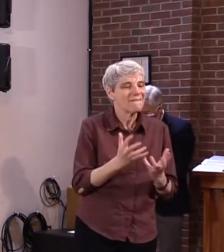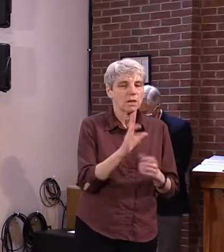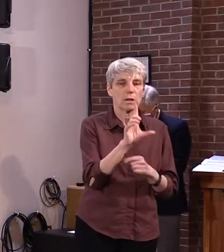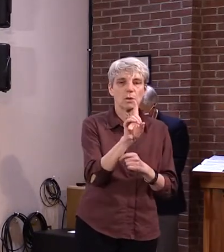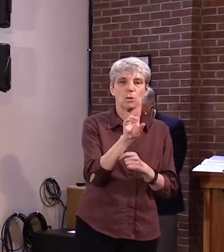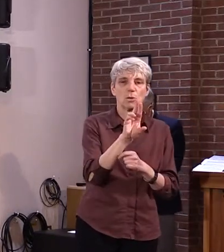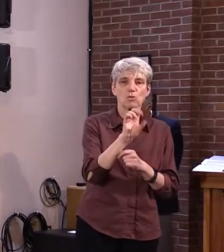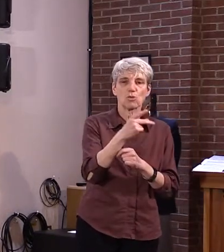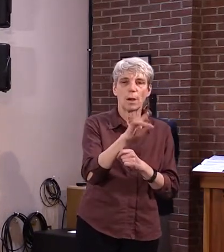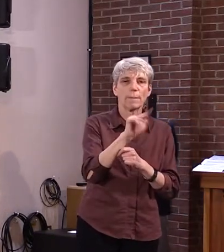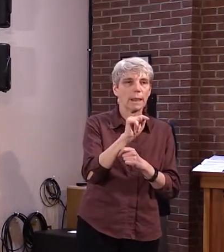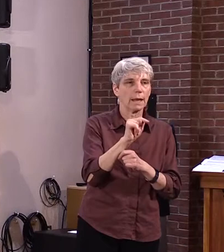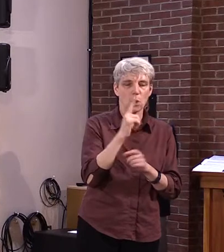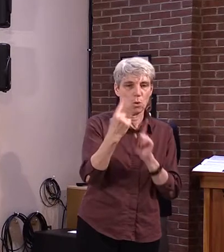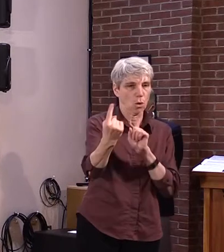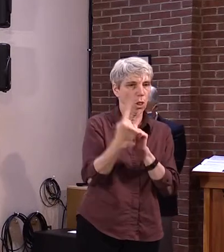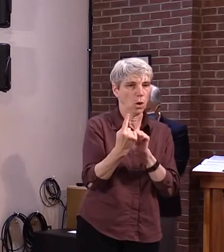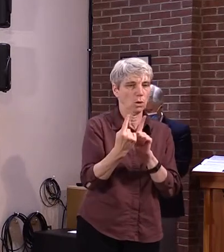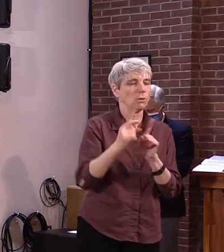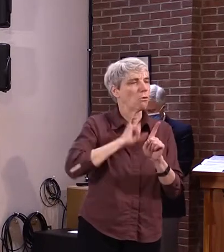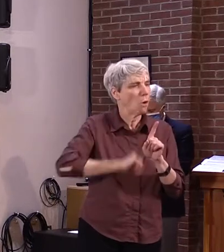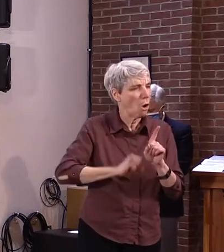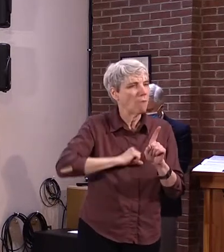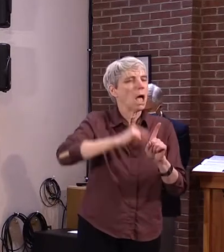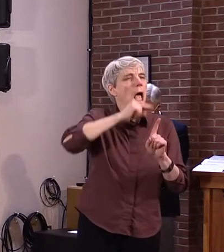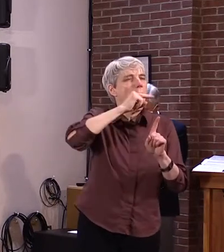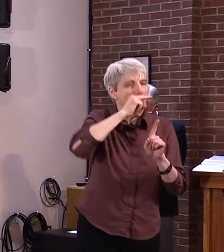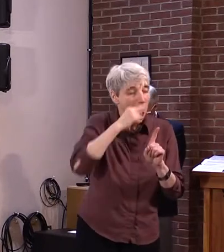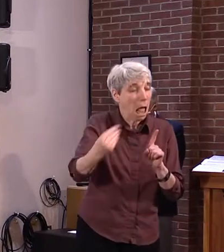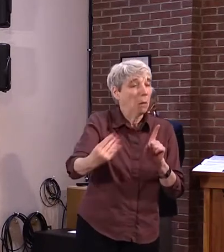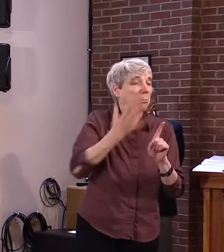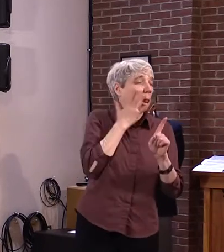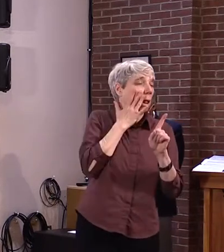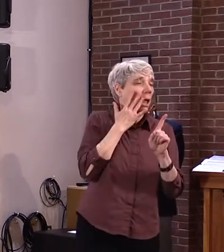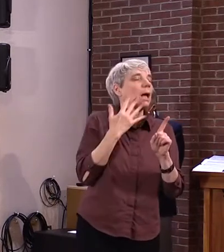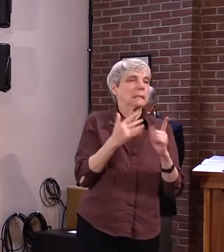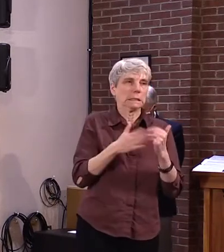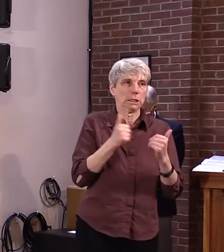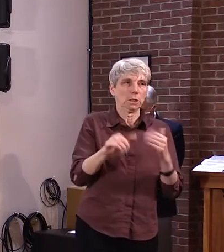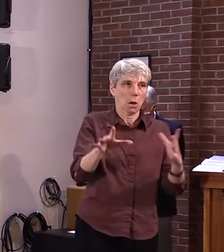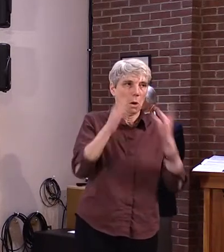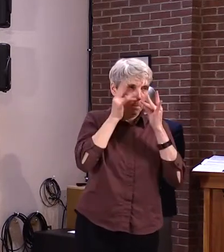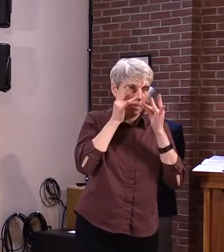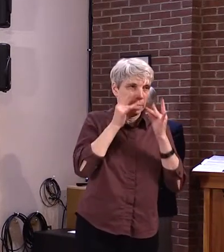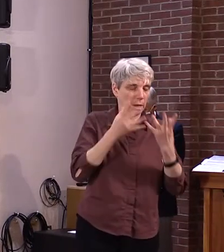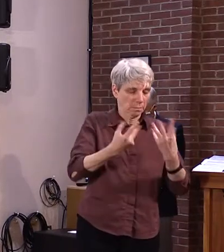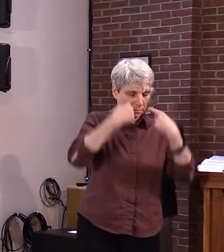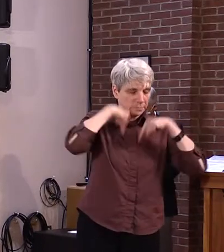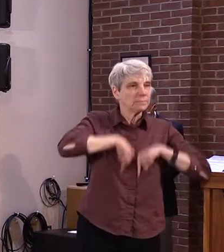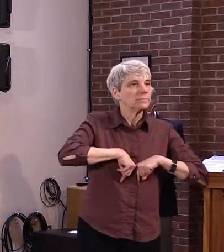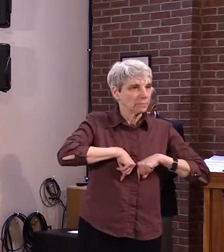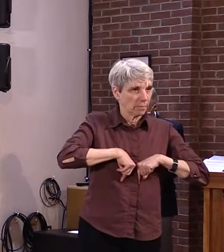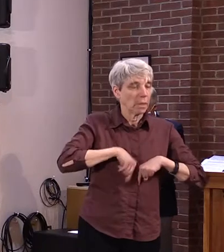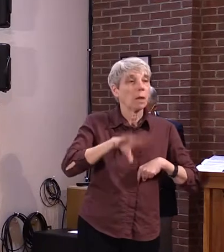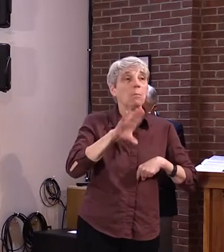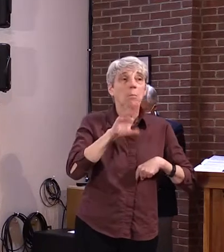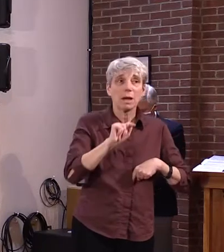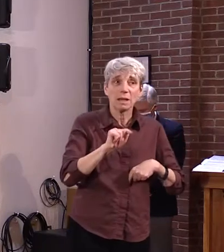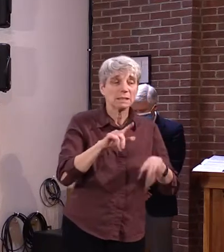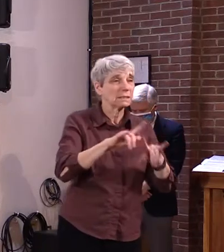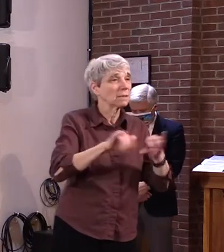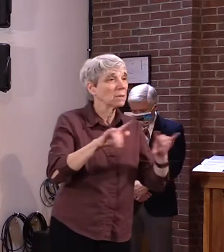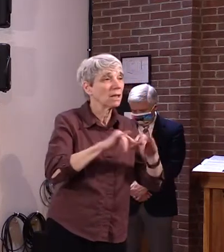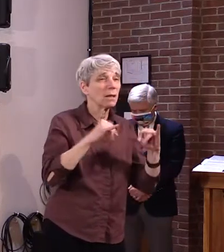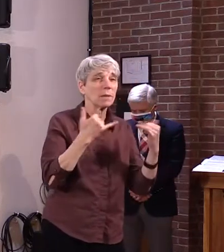important. What also becomes important, especially in winter, is avoiding crowded and or poorly